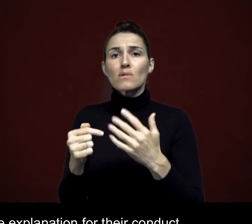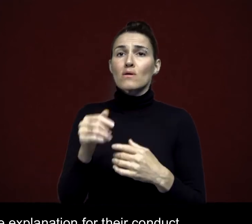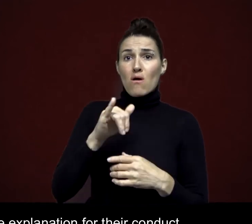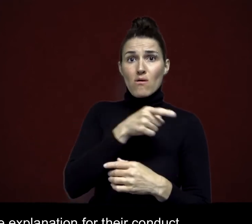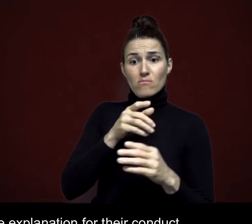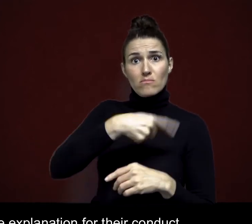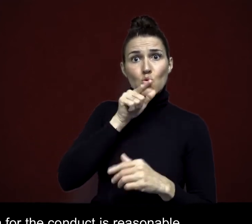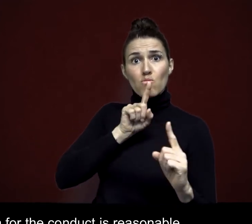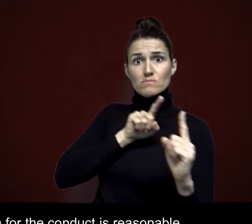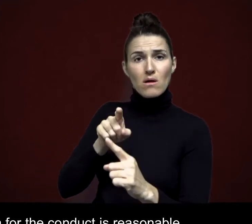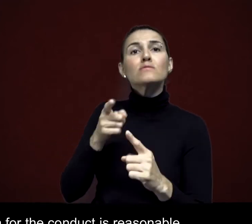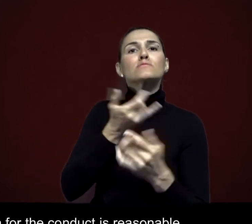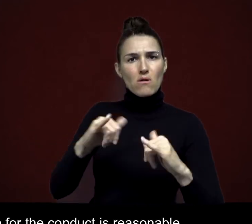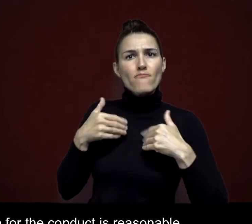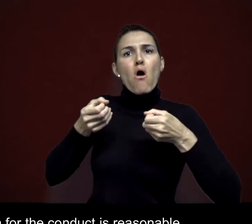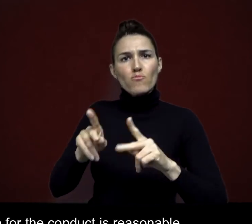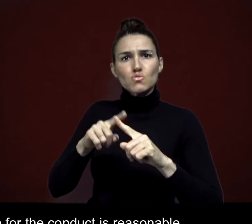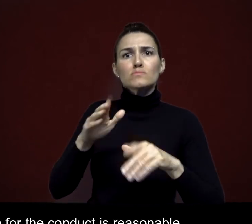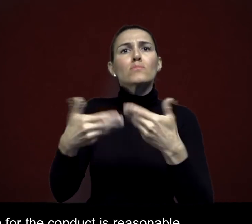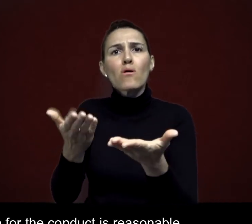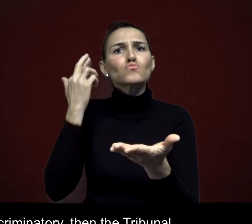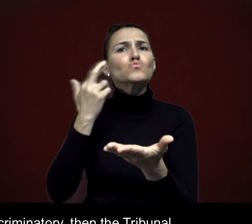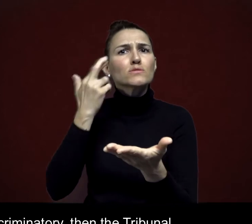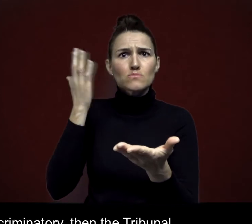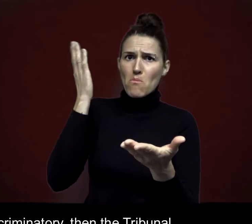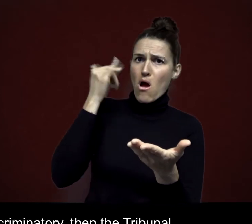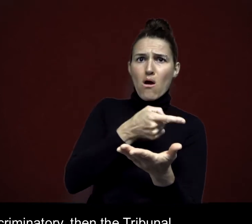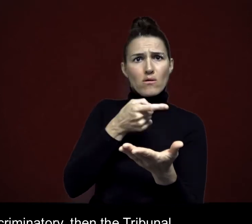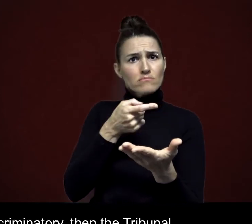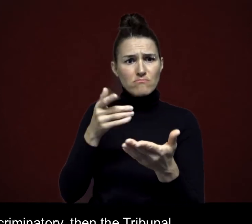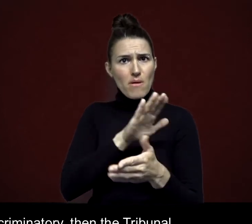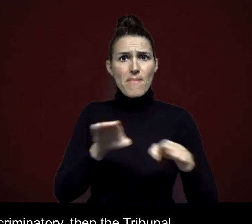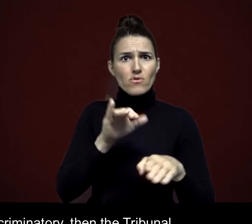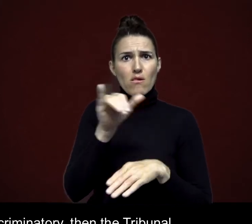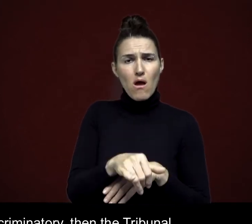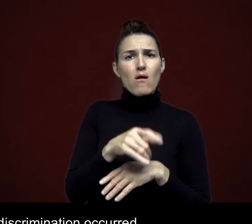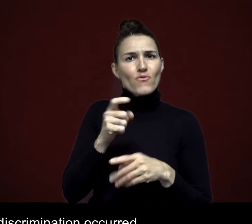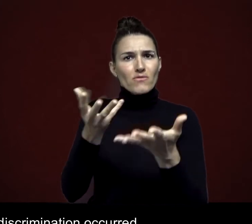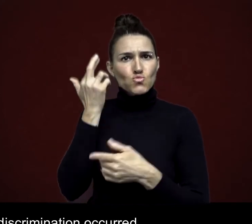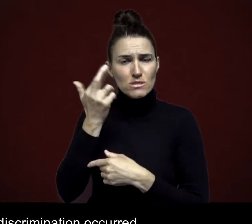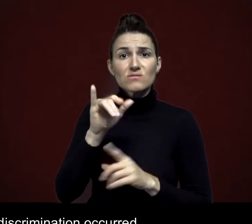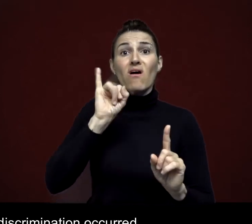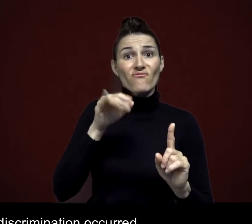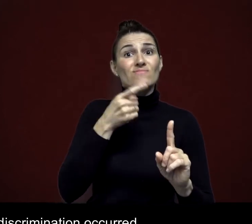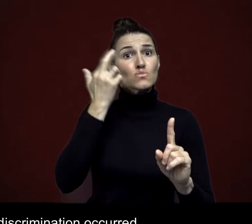conduct. If the reason for the conduct is reasonable and non-discriminatory, then the tribunal will not find discrimination